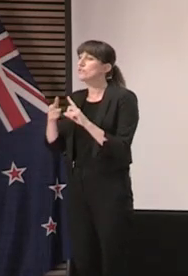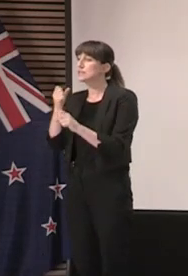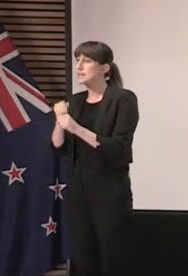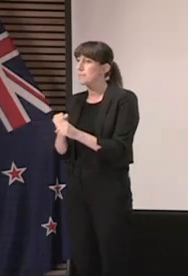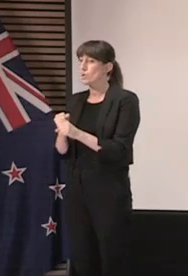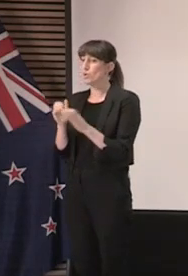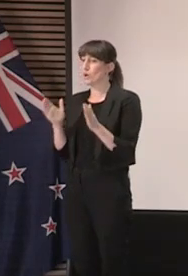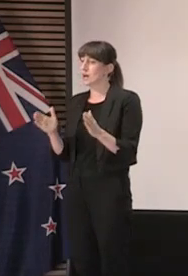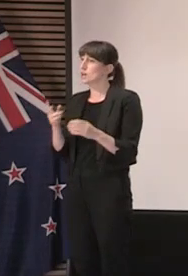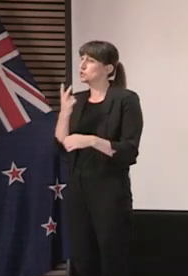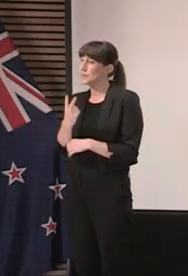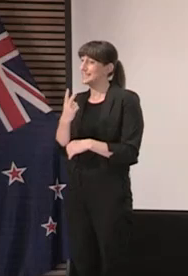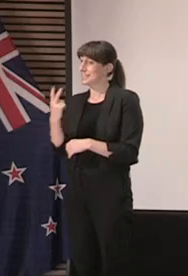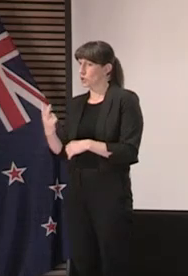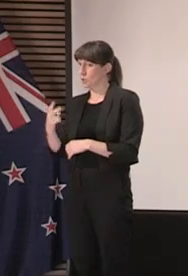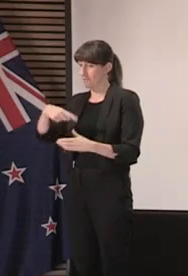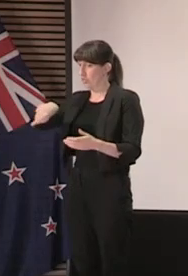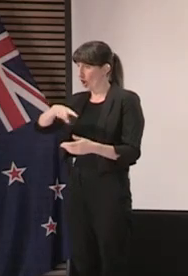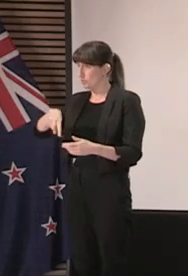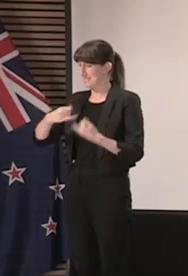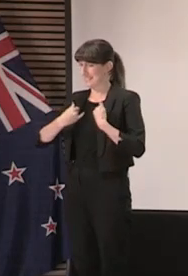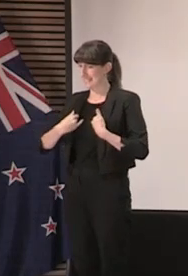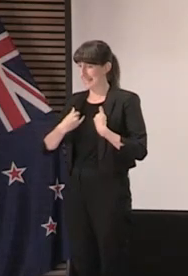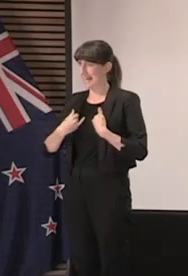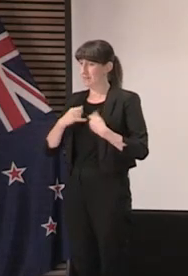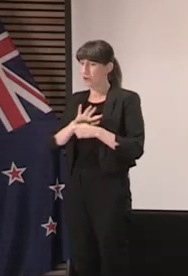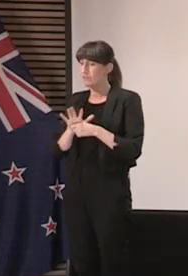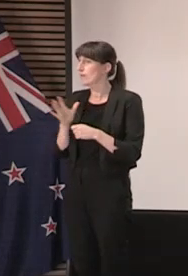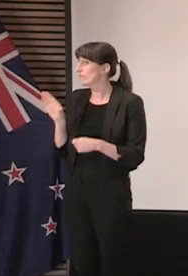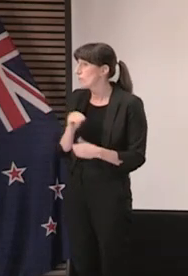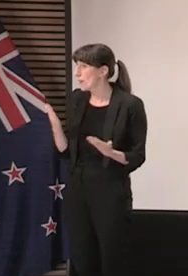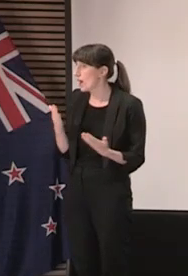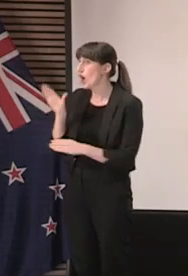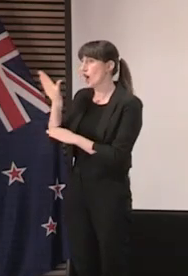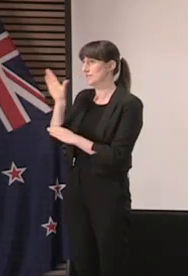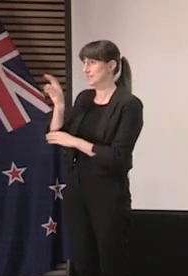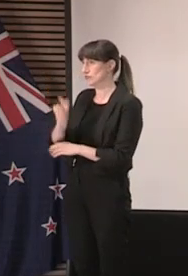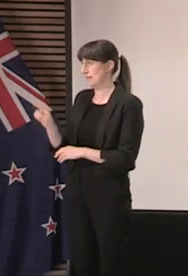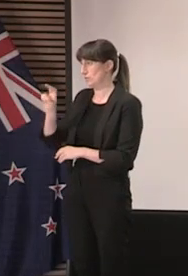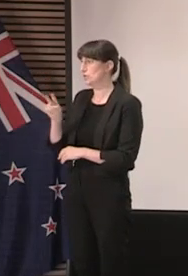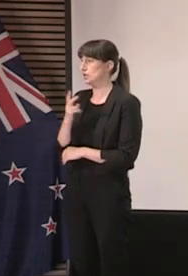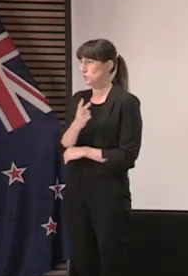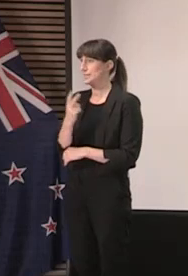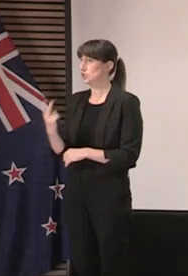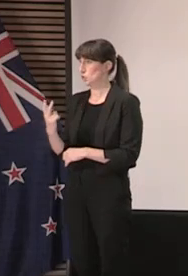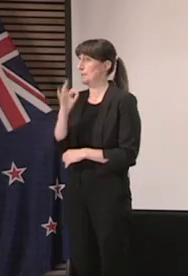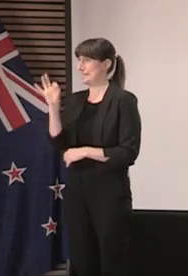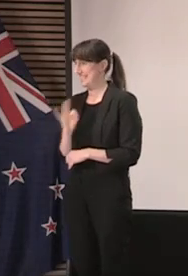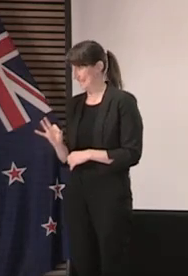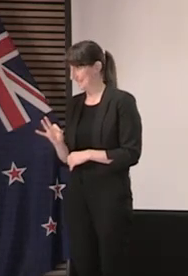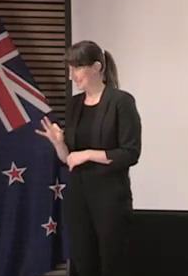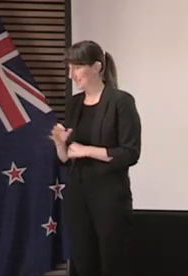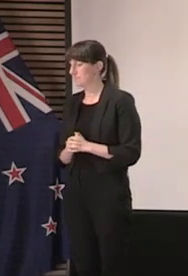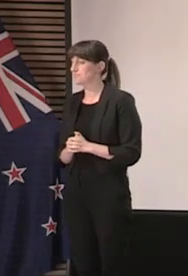cases because of overseas travel. They had in fact been overseas recently. Furthermore, from